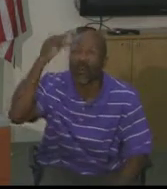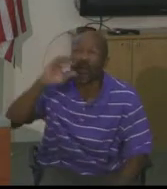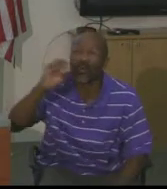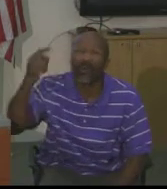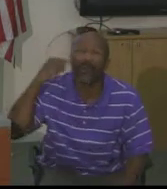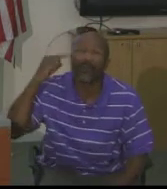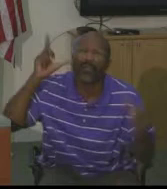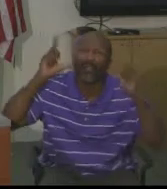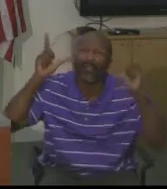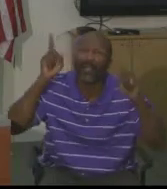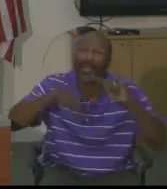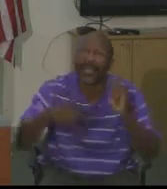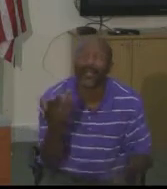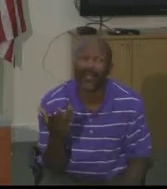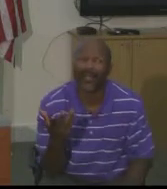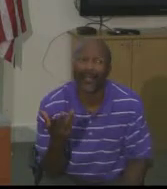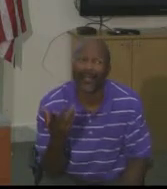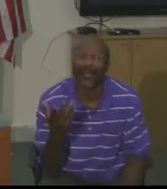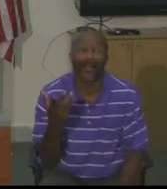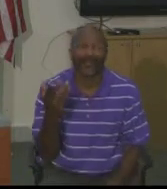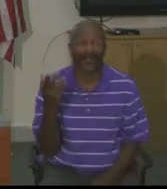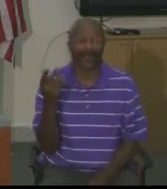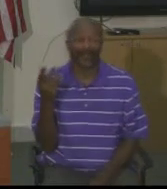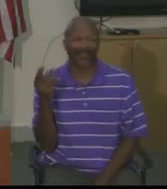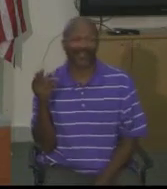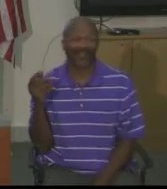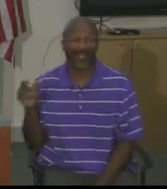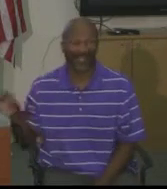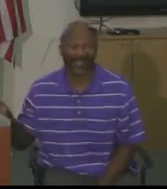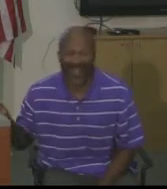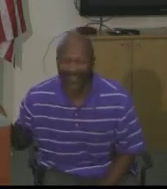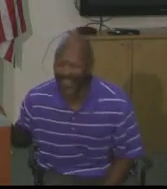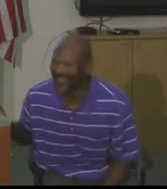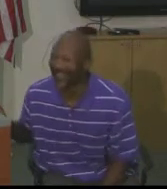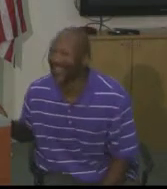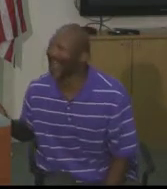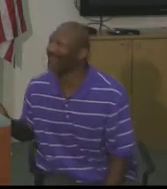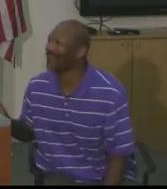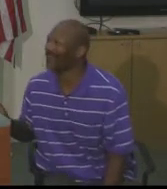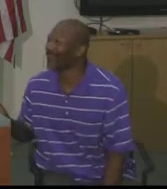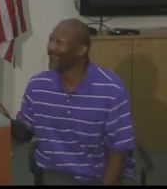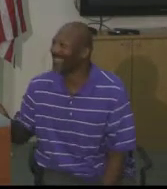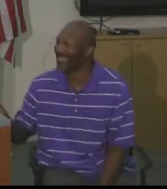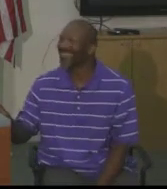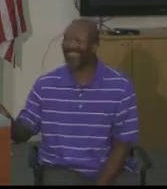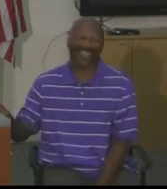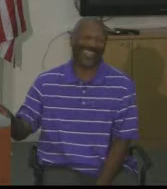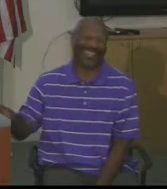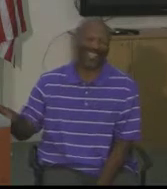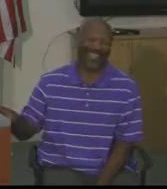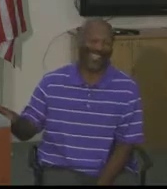sound. So in order for this motherboard, That's how they get how I feel.